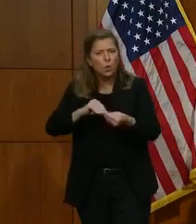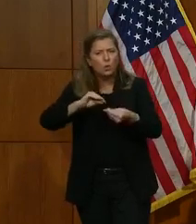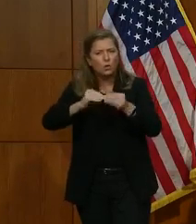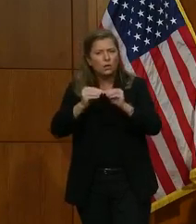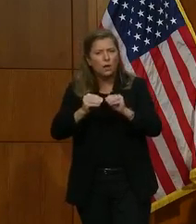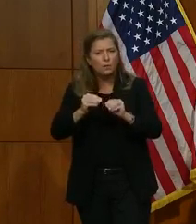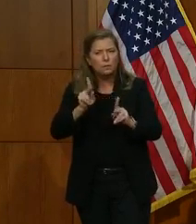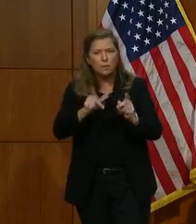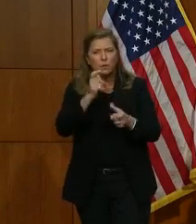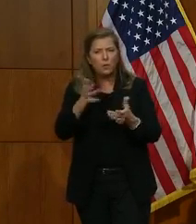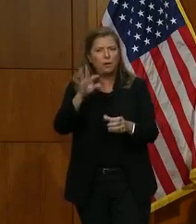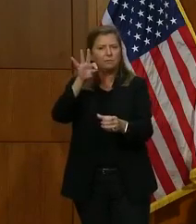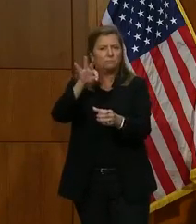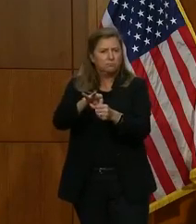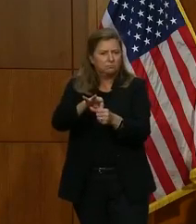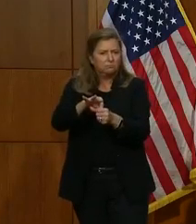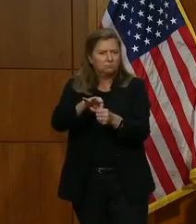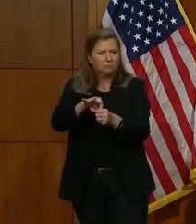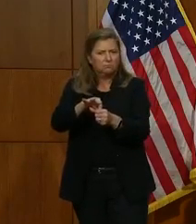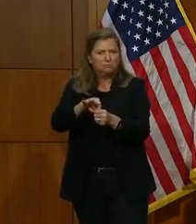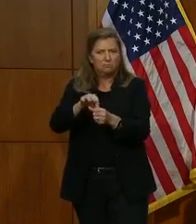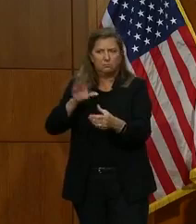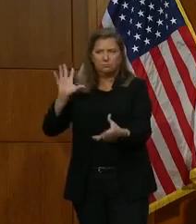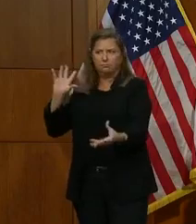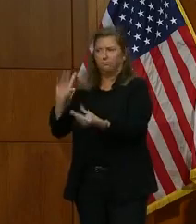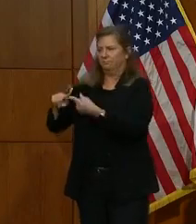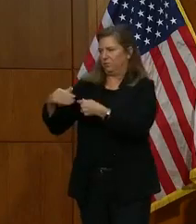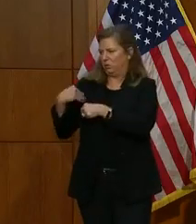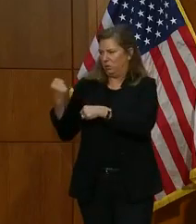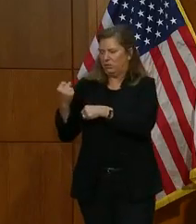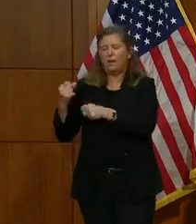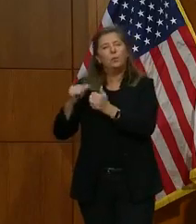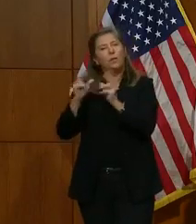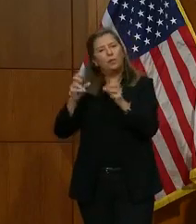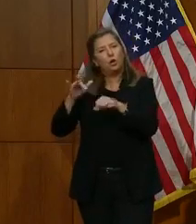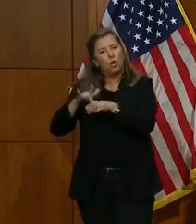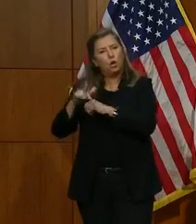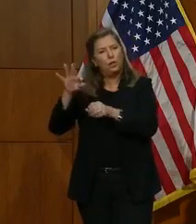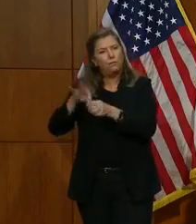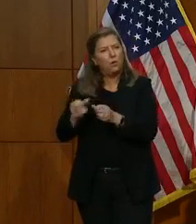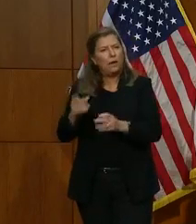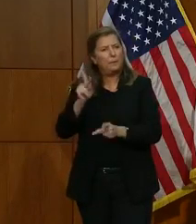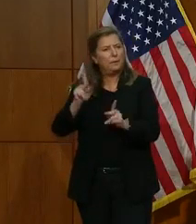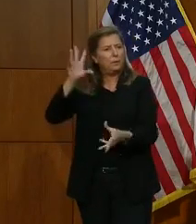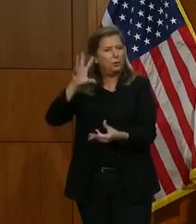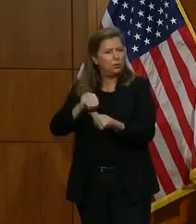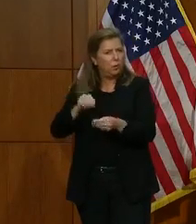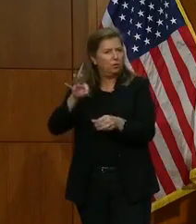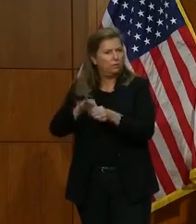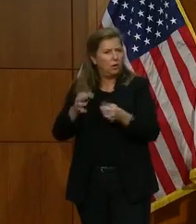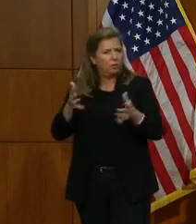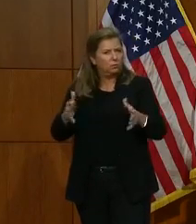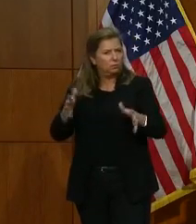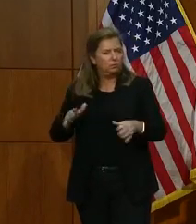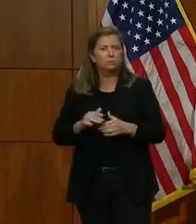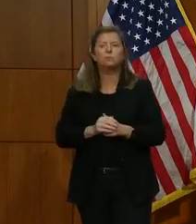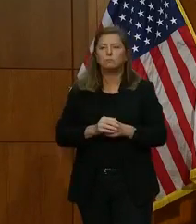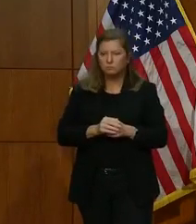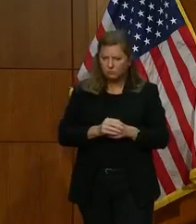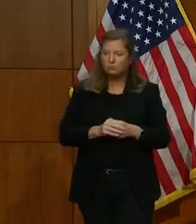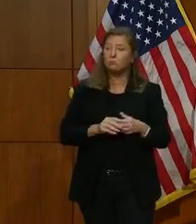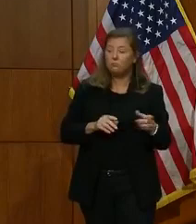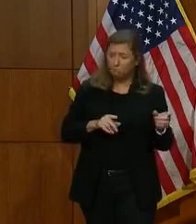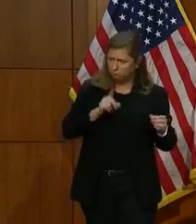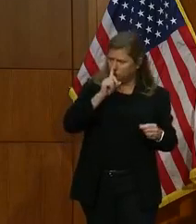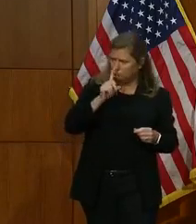had cast ballots through Saturday in the early voting period. Sure. So the